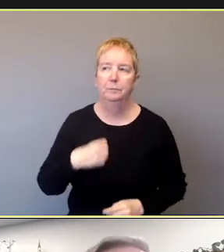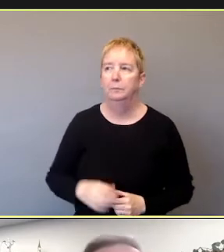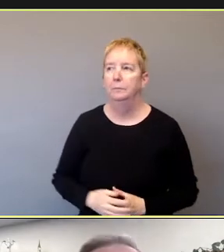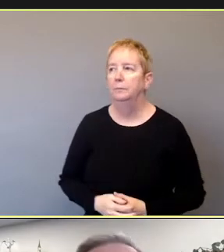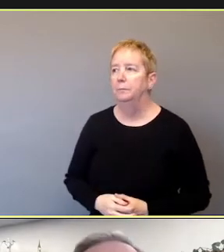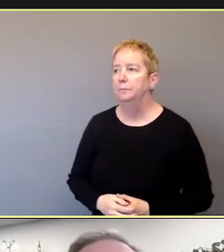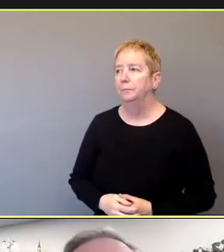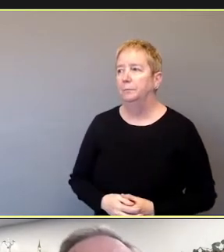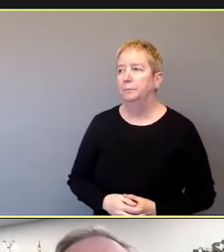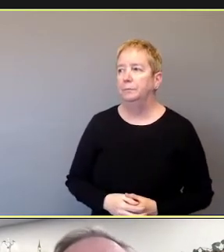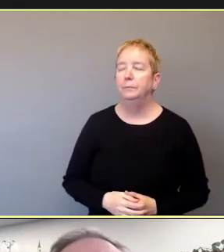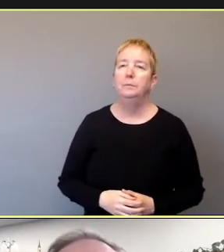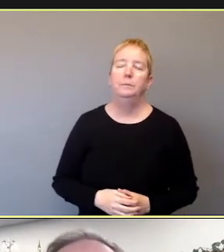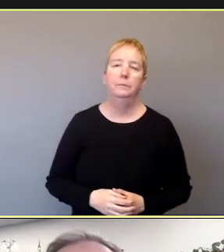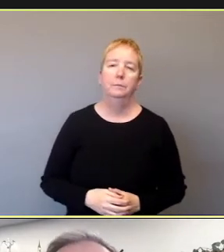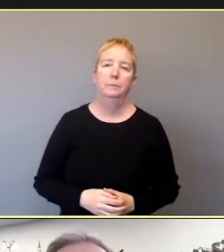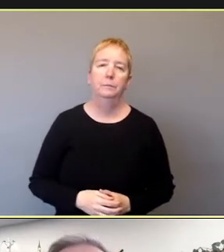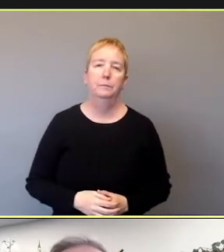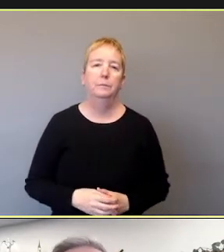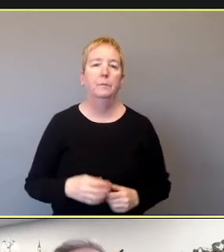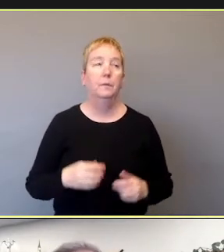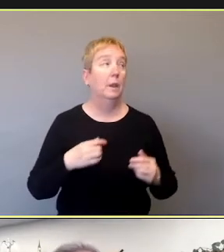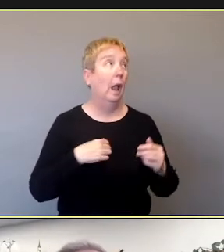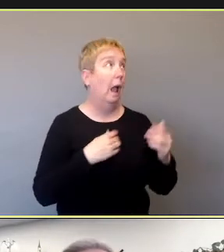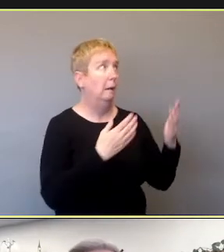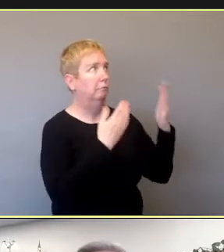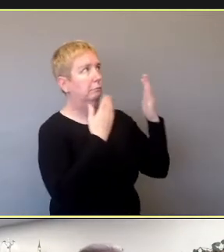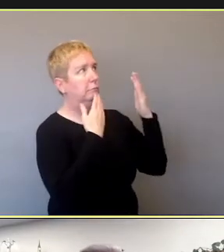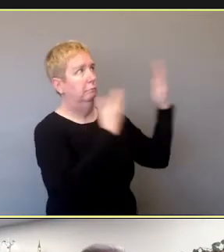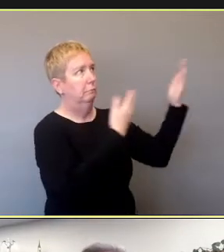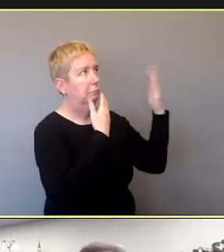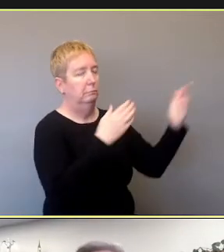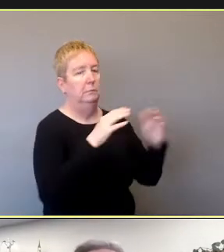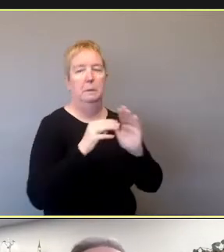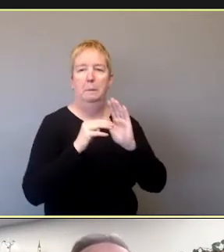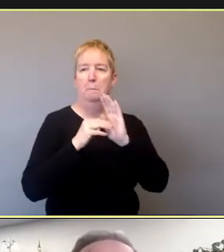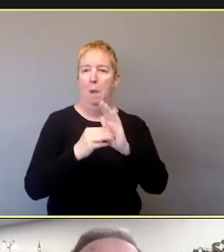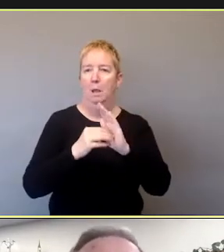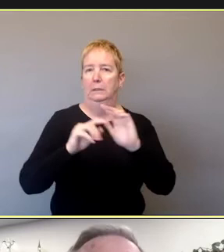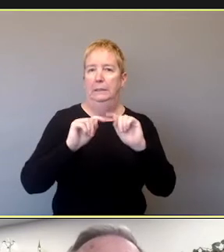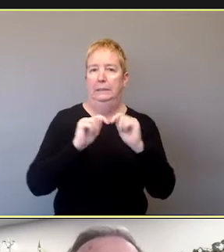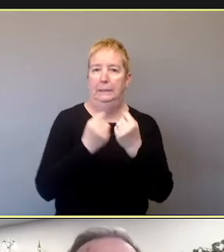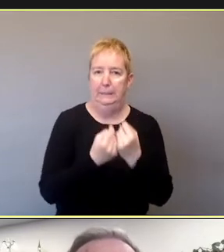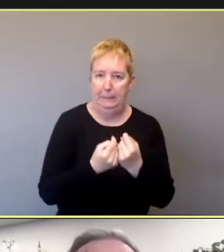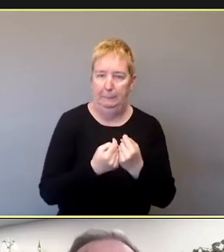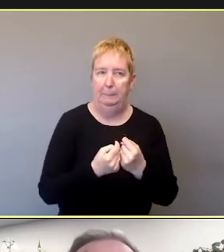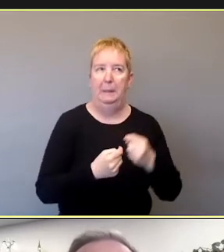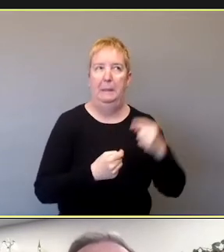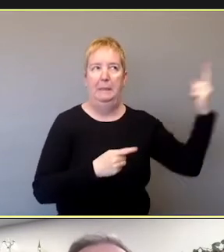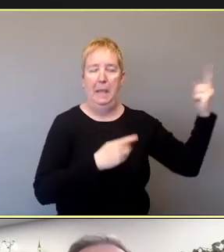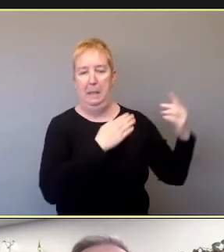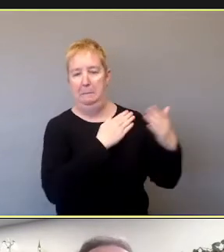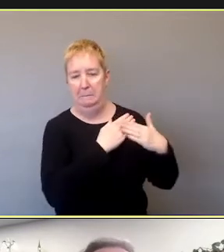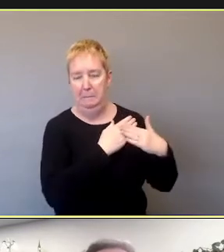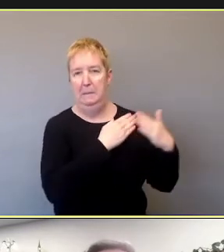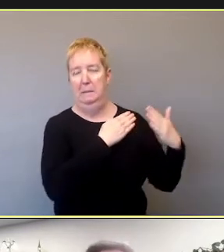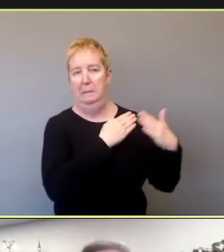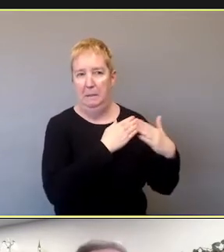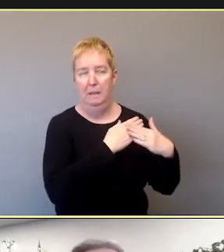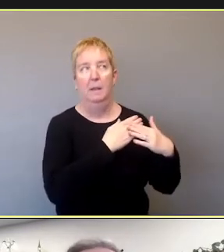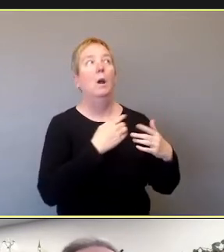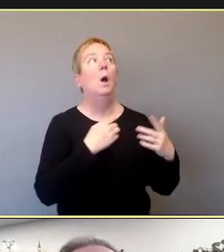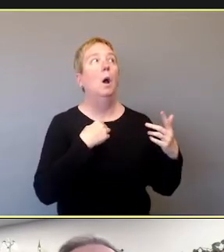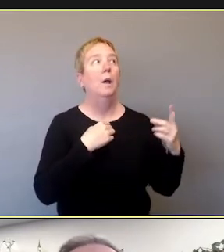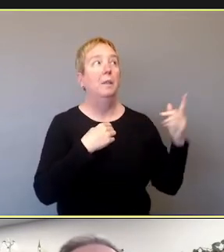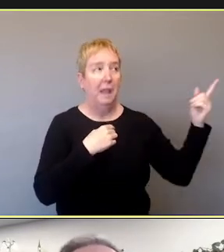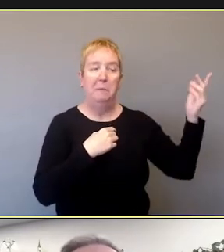I wanted to thank our modeling team for giving us this couple weeks of advance notice and once again being